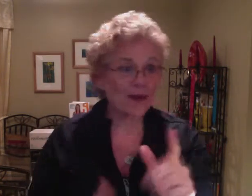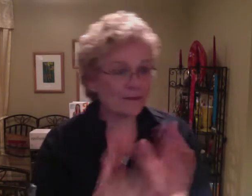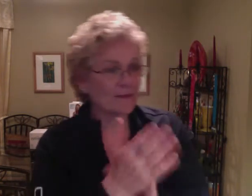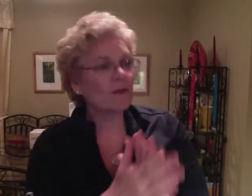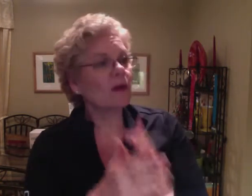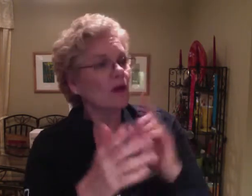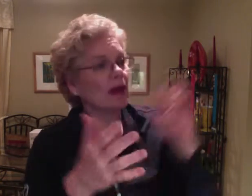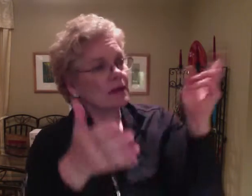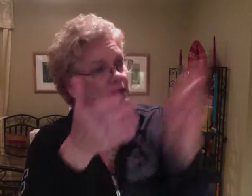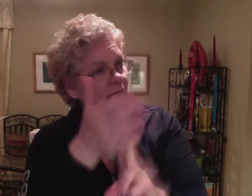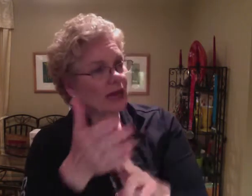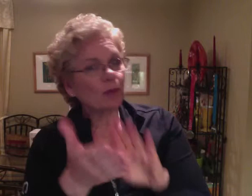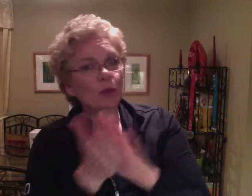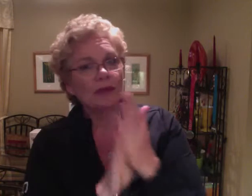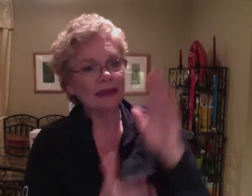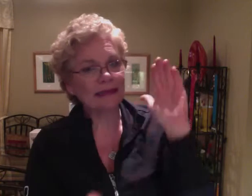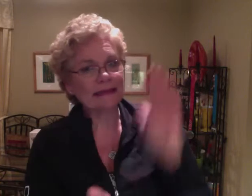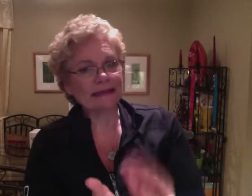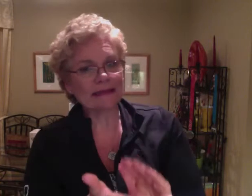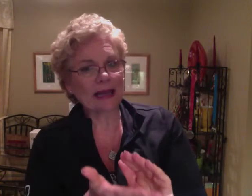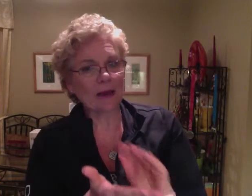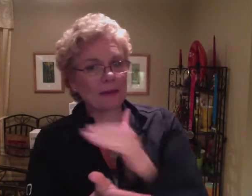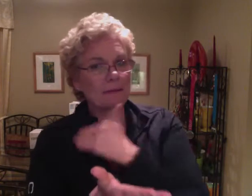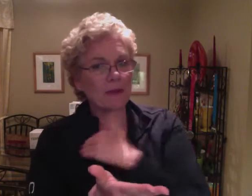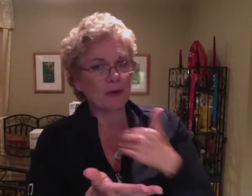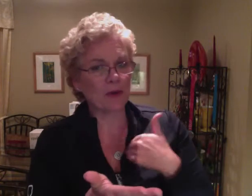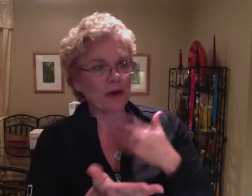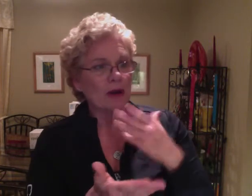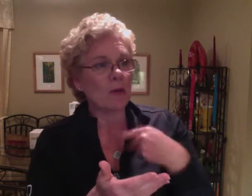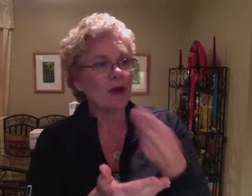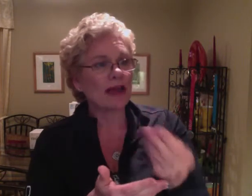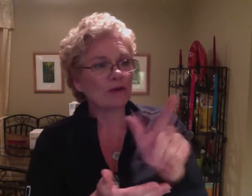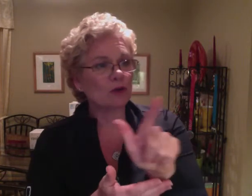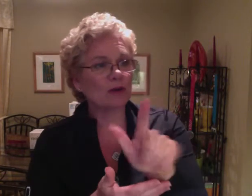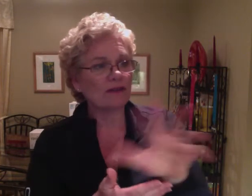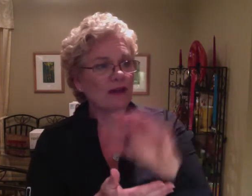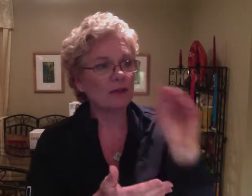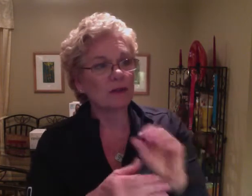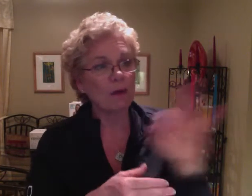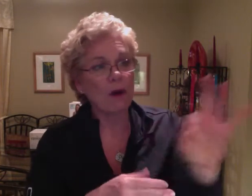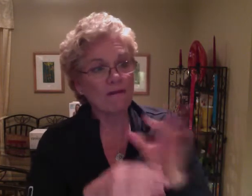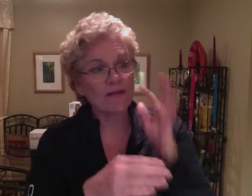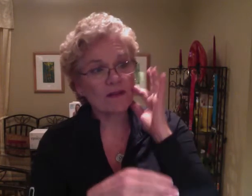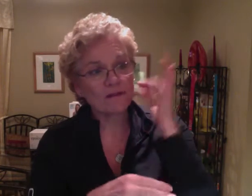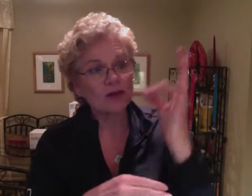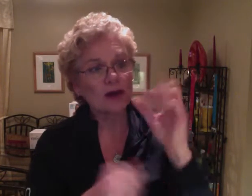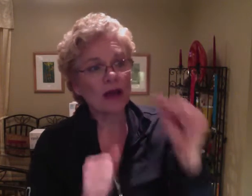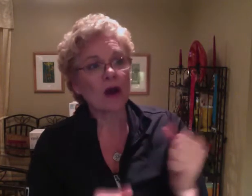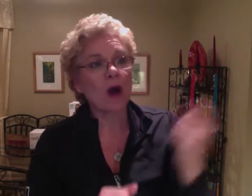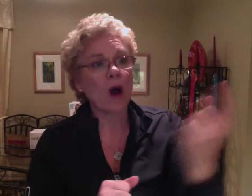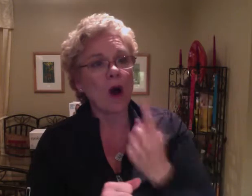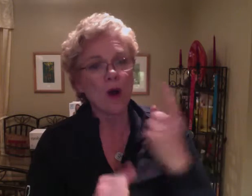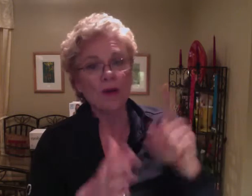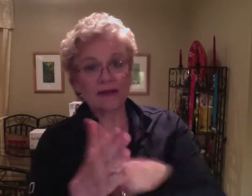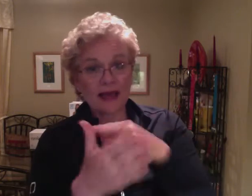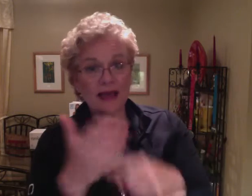and sign up to be a discount member. This will give you 25% off everything in the future. You can always cancel. It's neither here nor there. But this will get